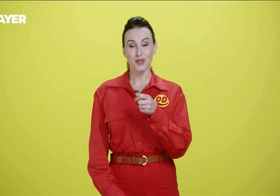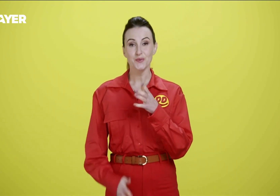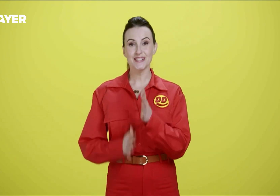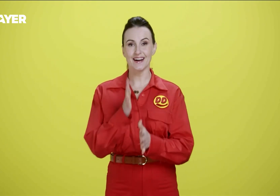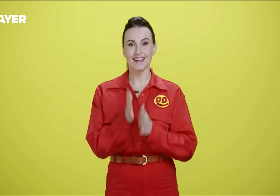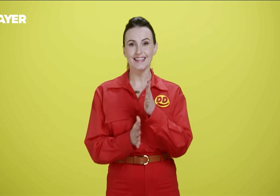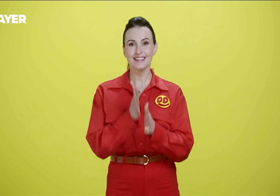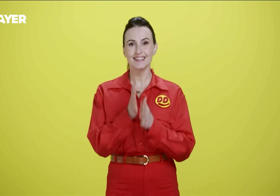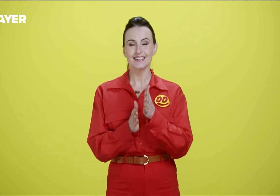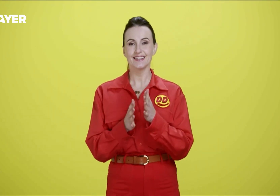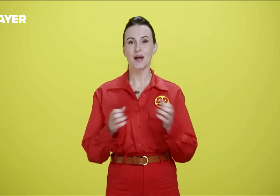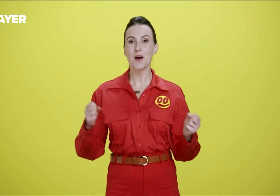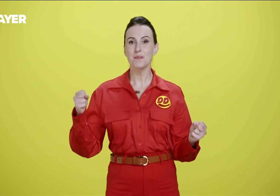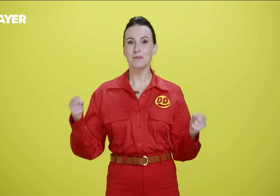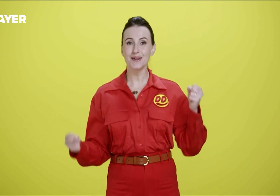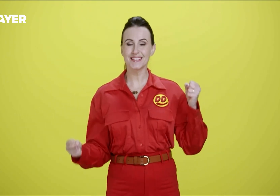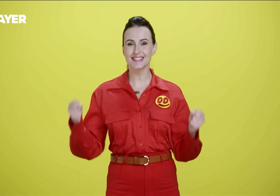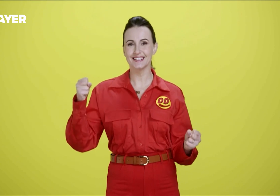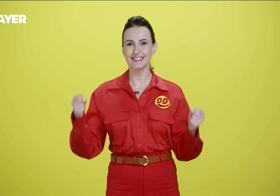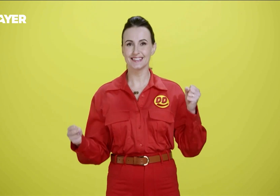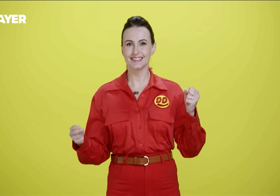U sign. Bus.